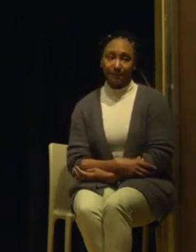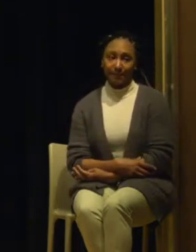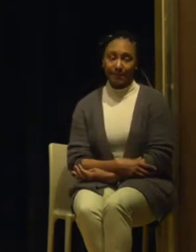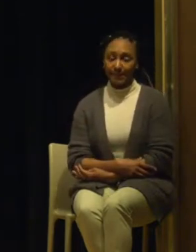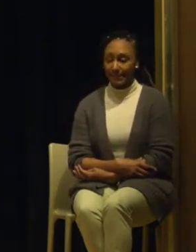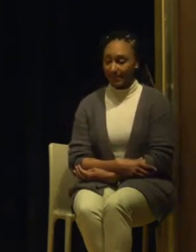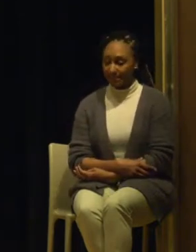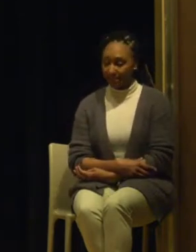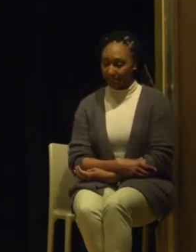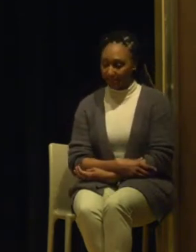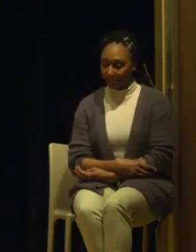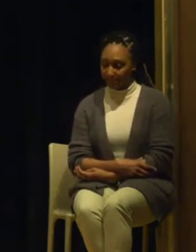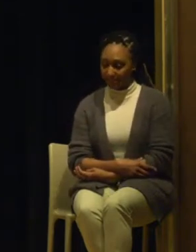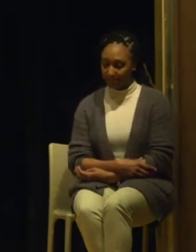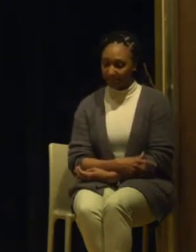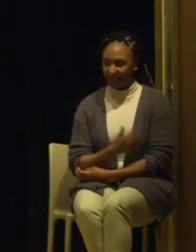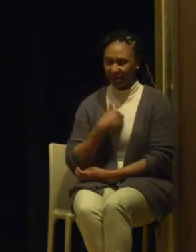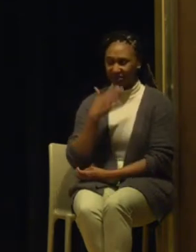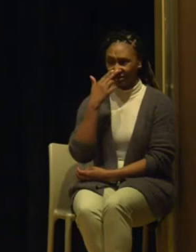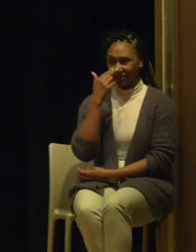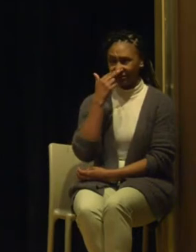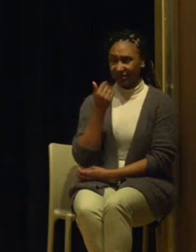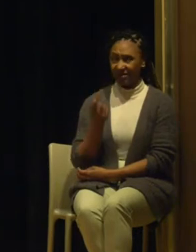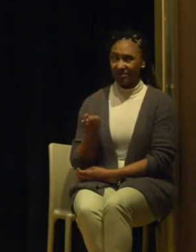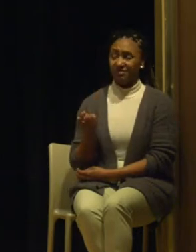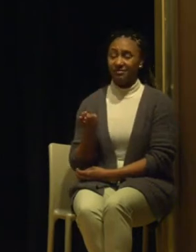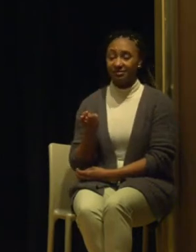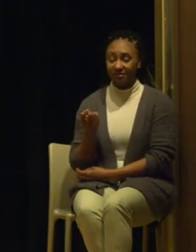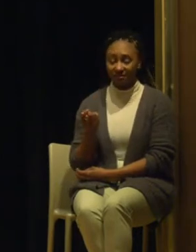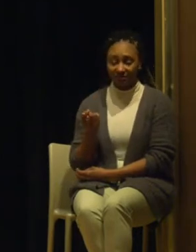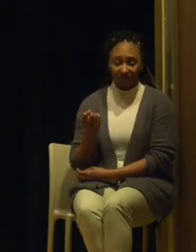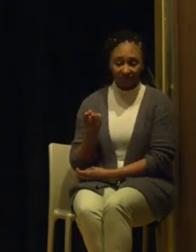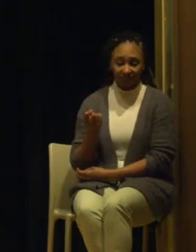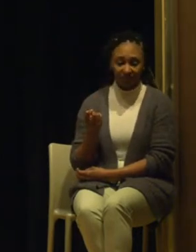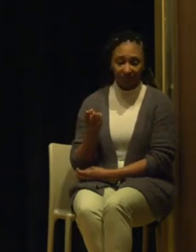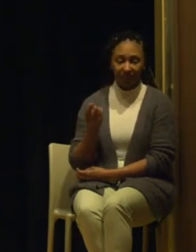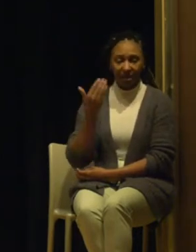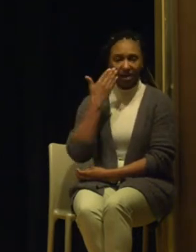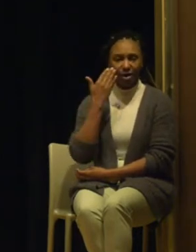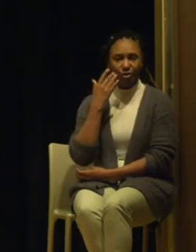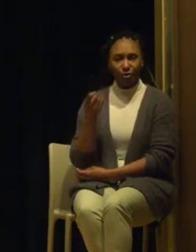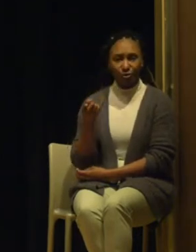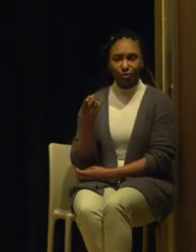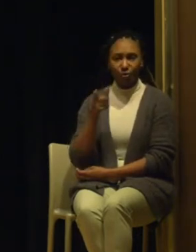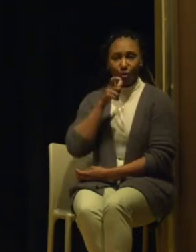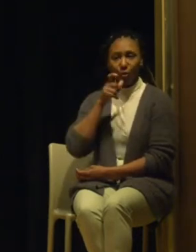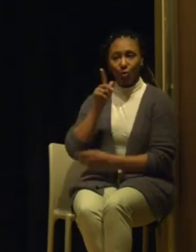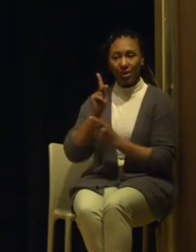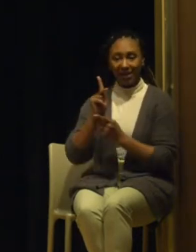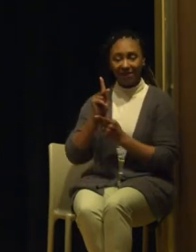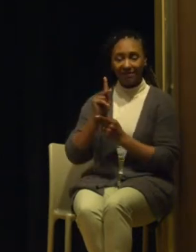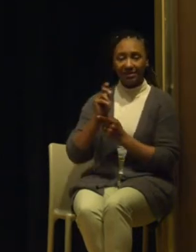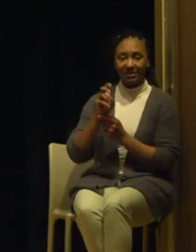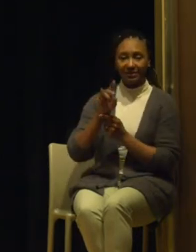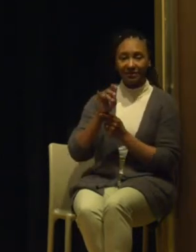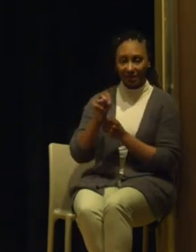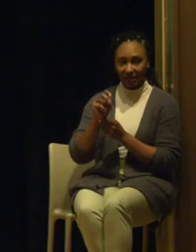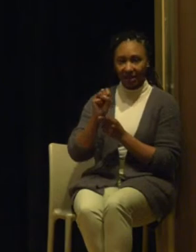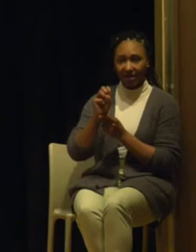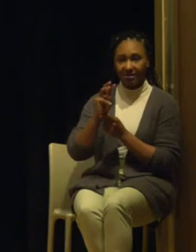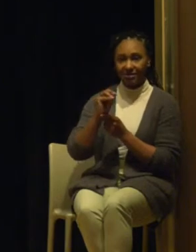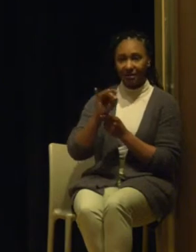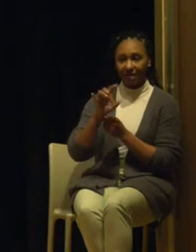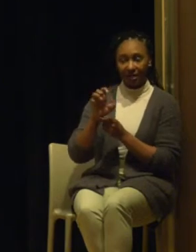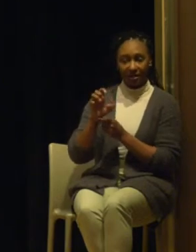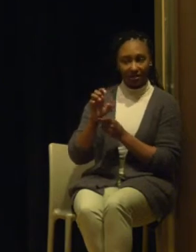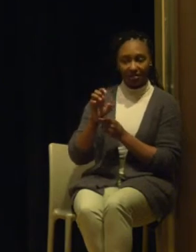I thought it was the funniest thing I ever heard. And I had to explain to him who Tavis Smiley was and explain to him that he did not fire him, that Bob Johnson